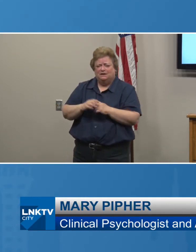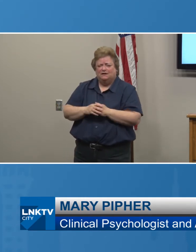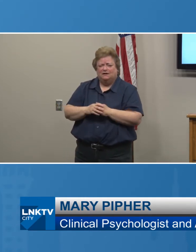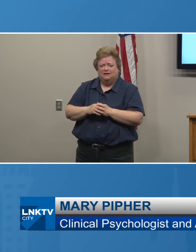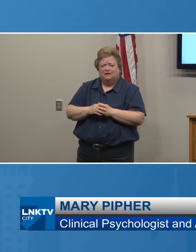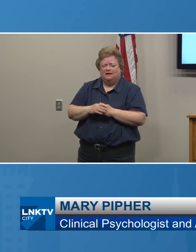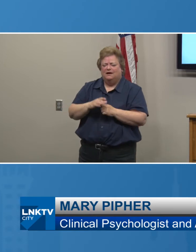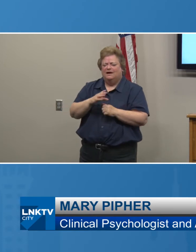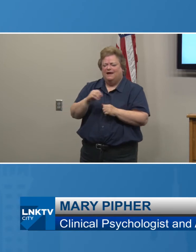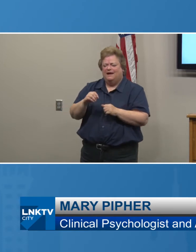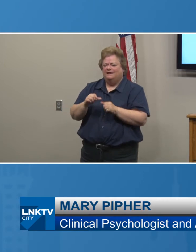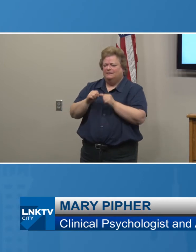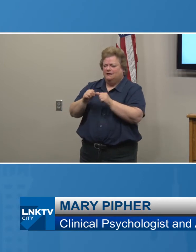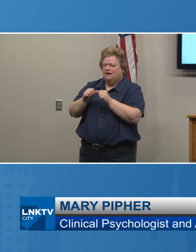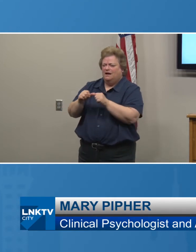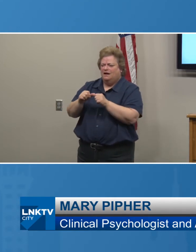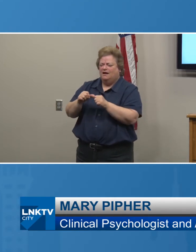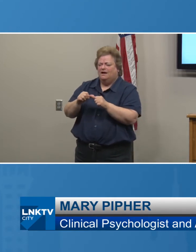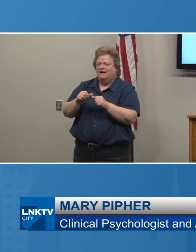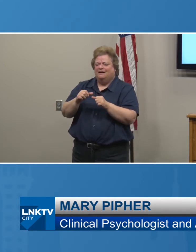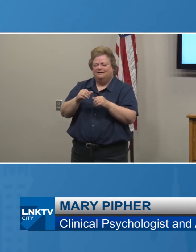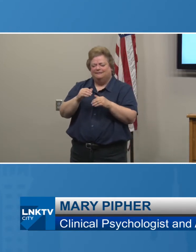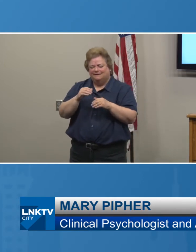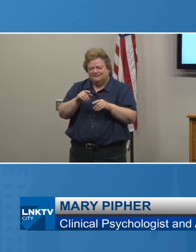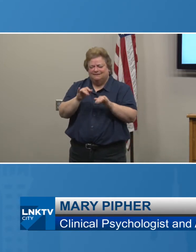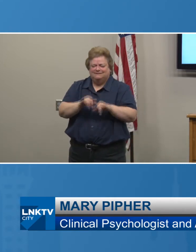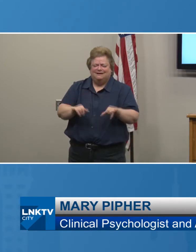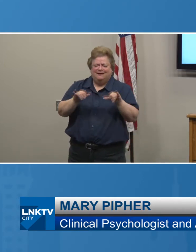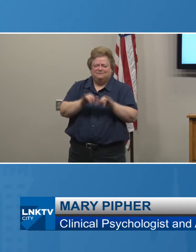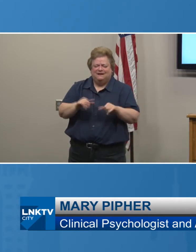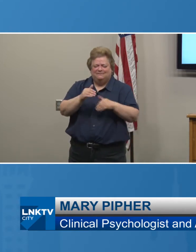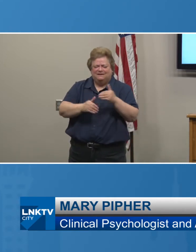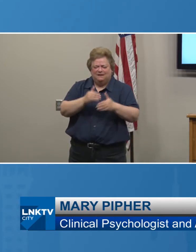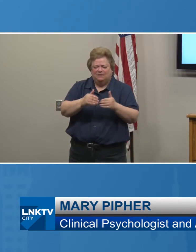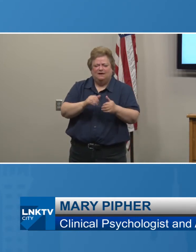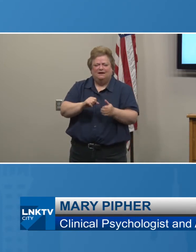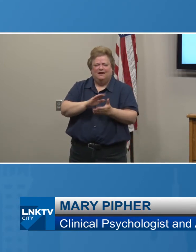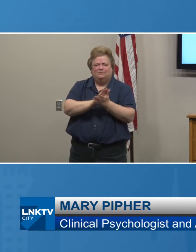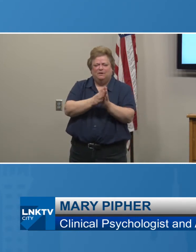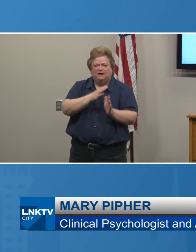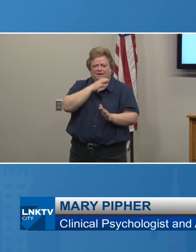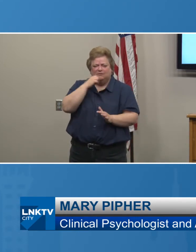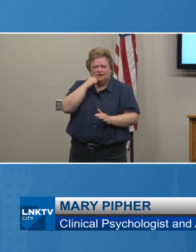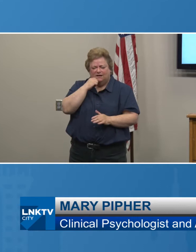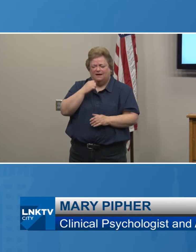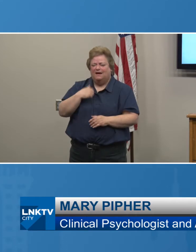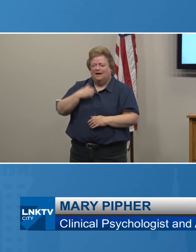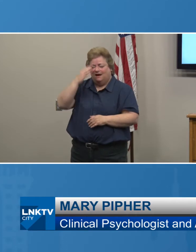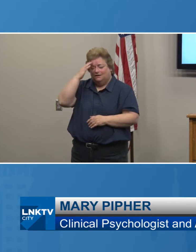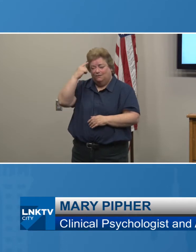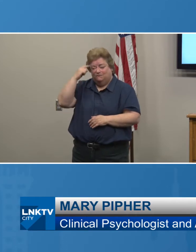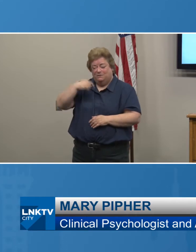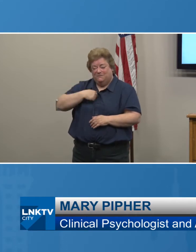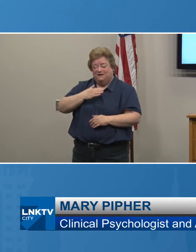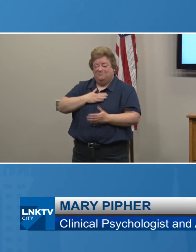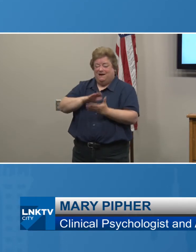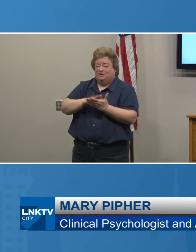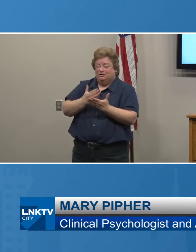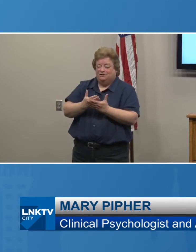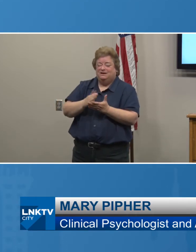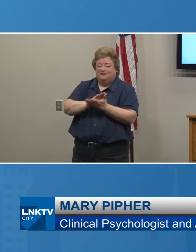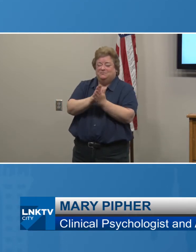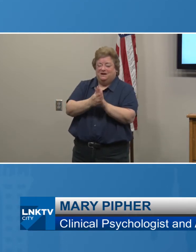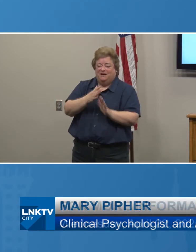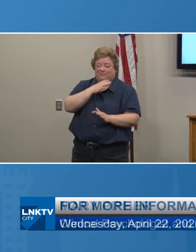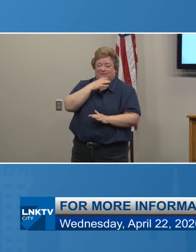invariant routine can grow tiresome. I know from myself that my own cooking is really getting tiresome.